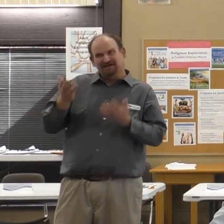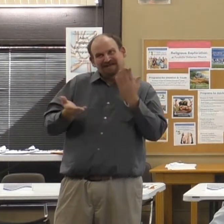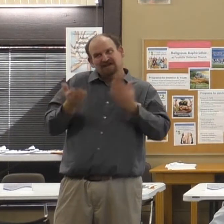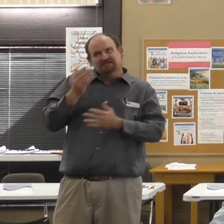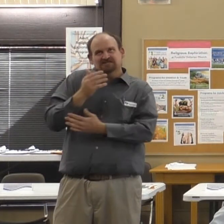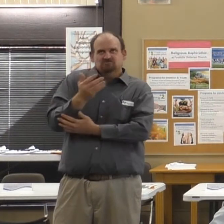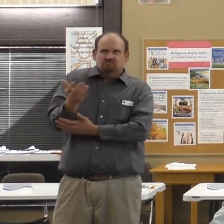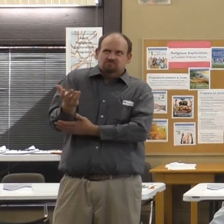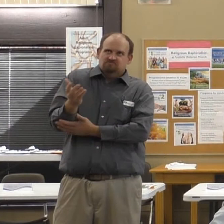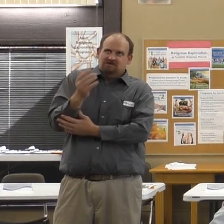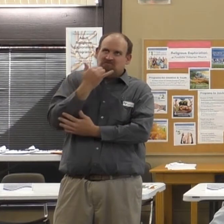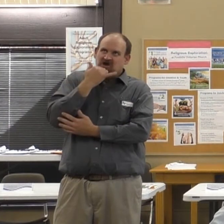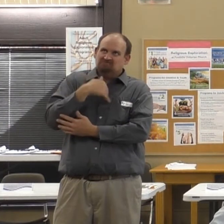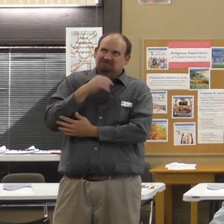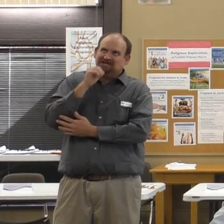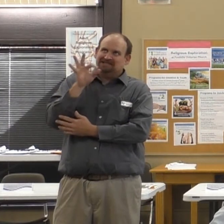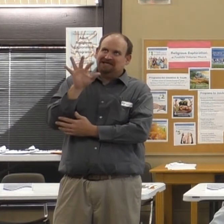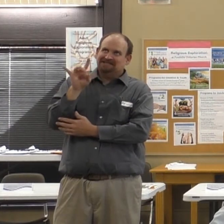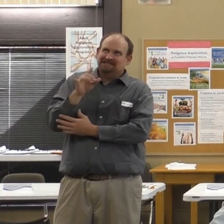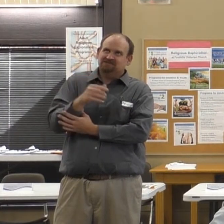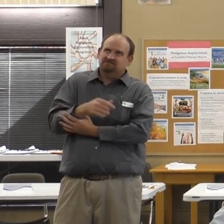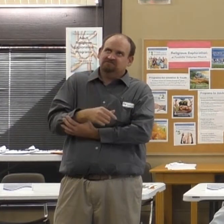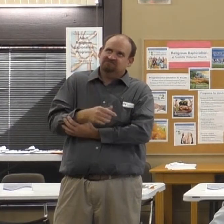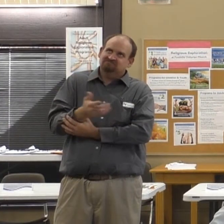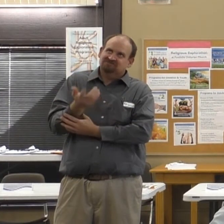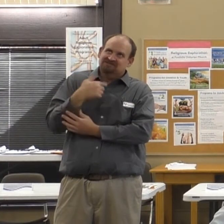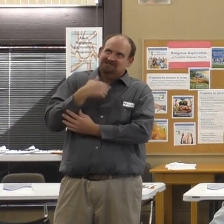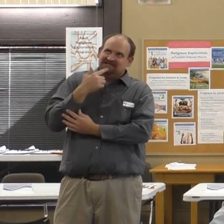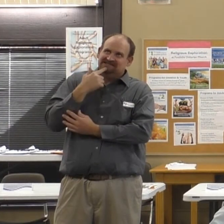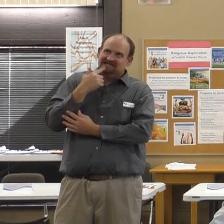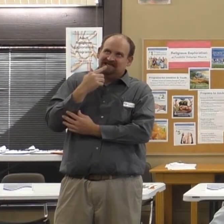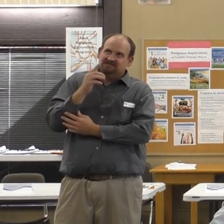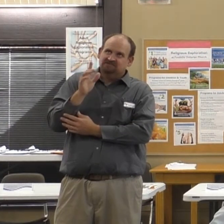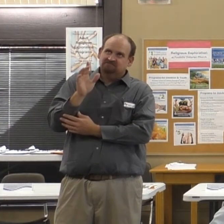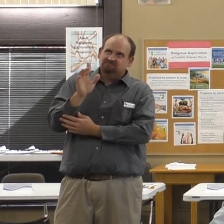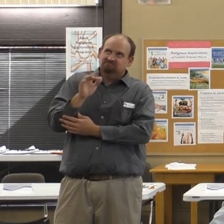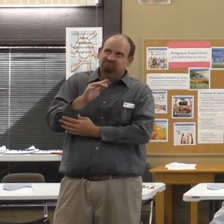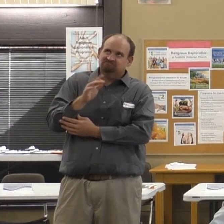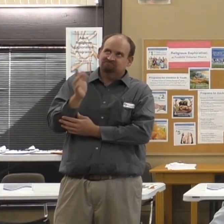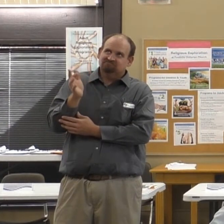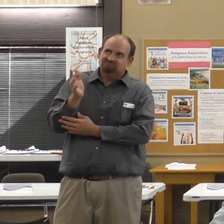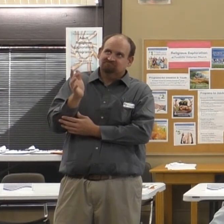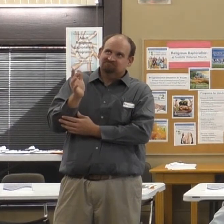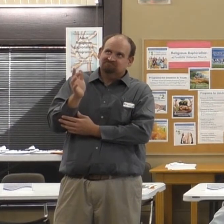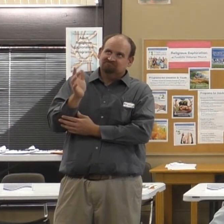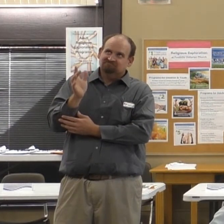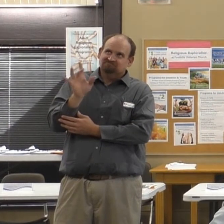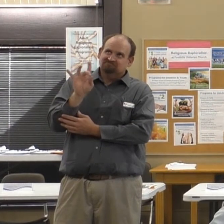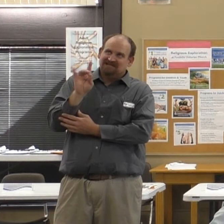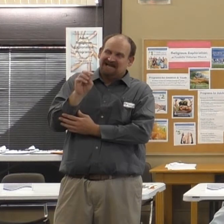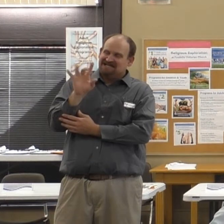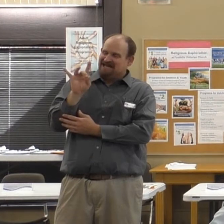I would say our reading level, I would say 98%, I don't know, 98%, but